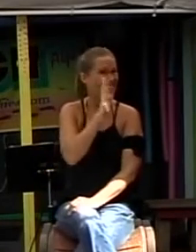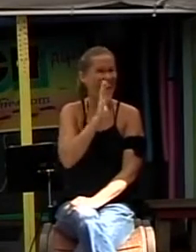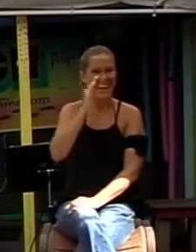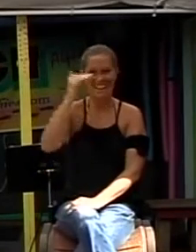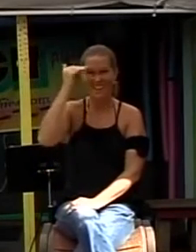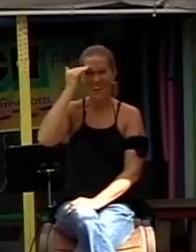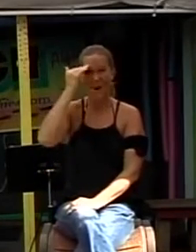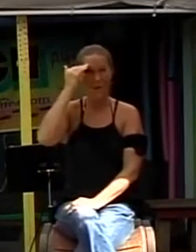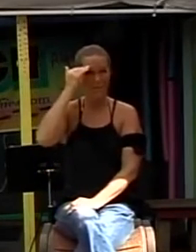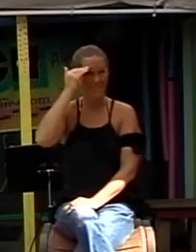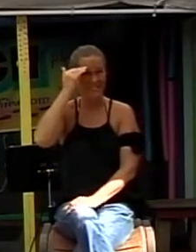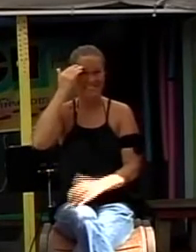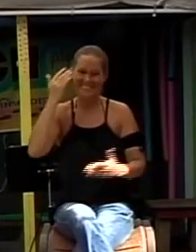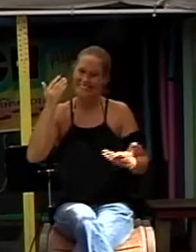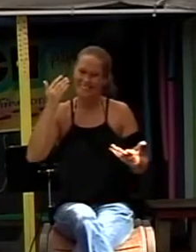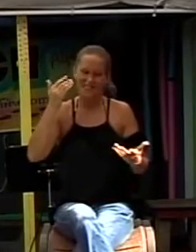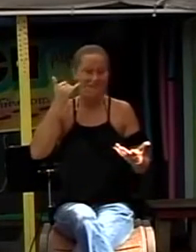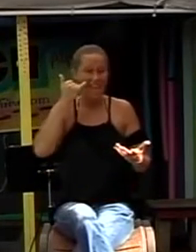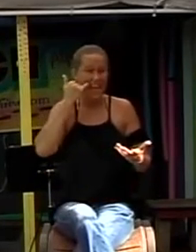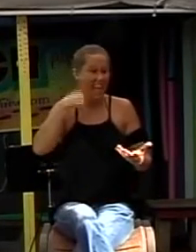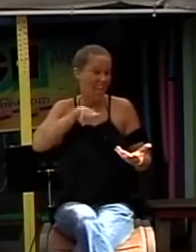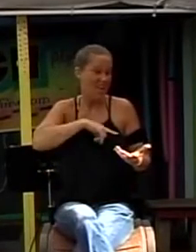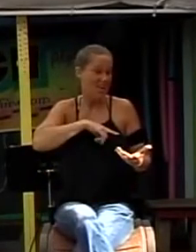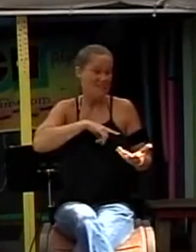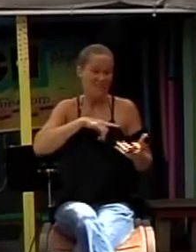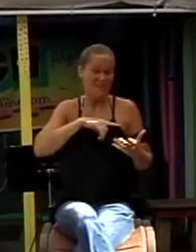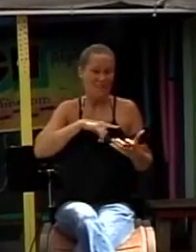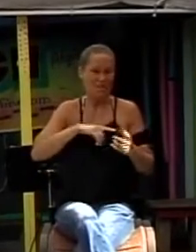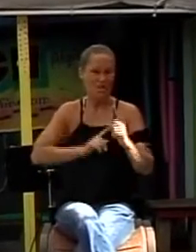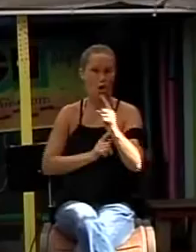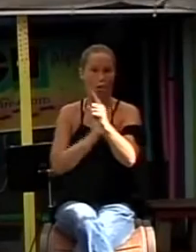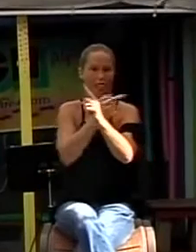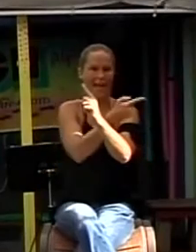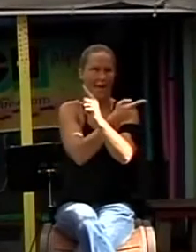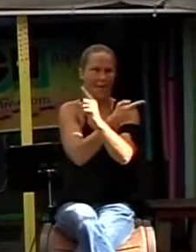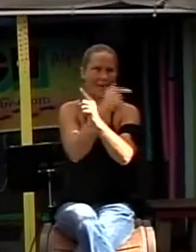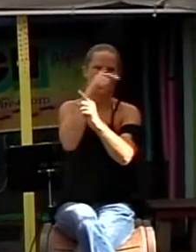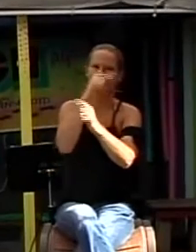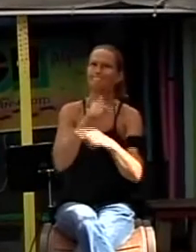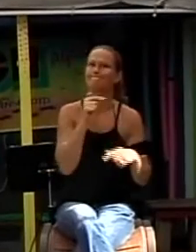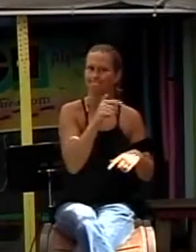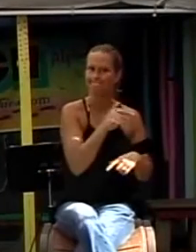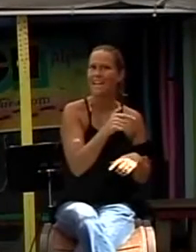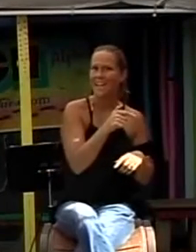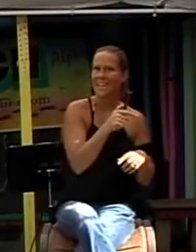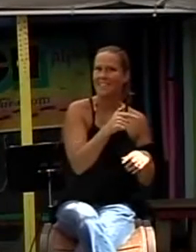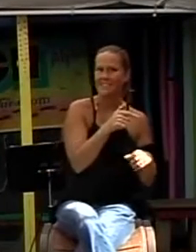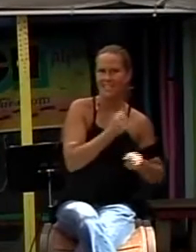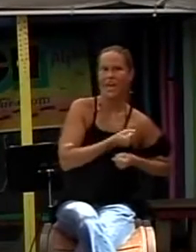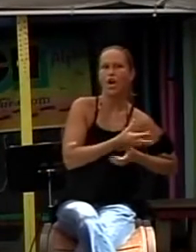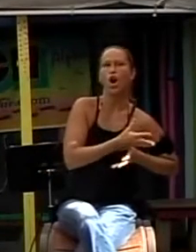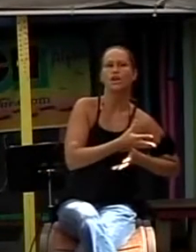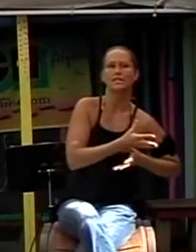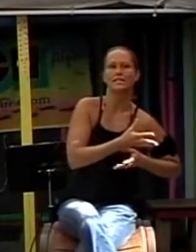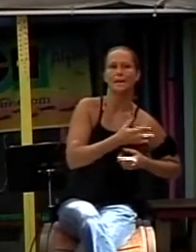you know, I wish they wouldn't do that, and they go right ahead and do it, and you go, oh, no. It's kind of like that.